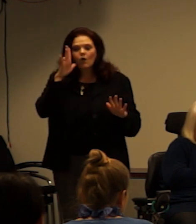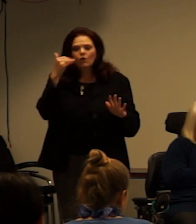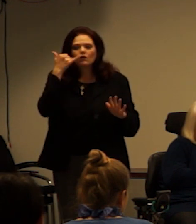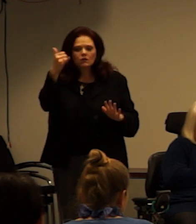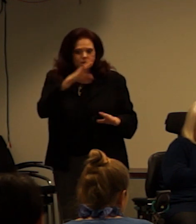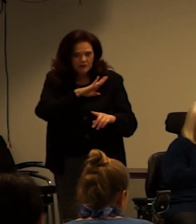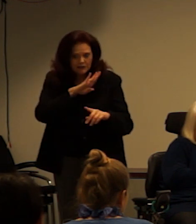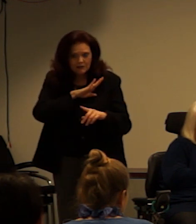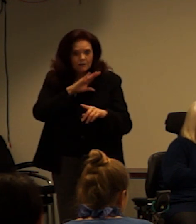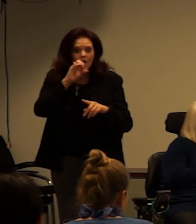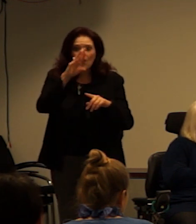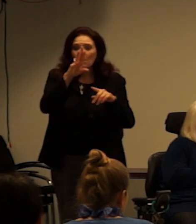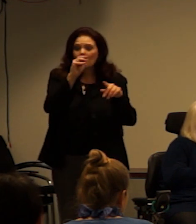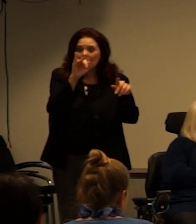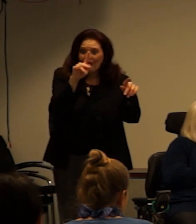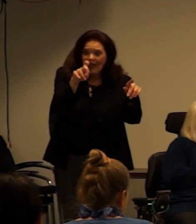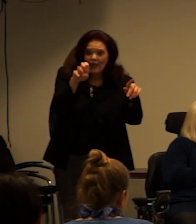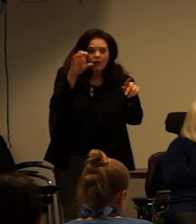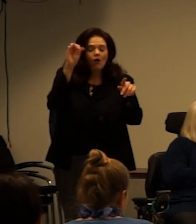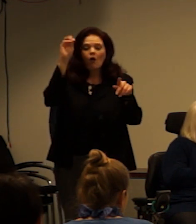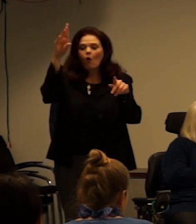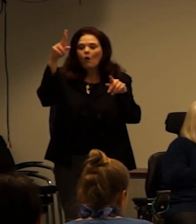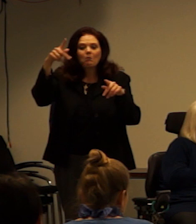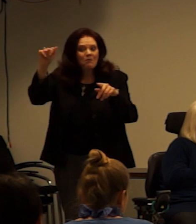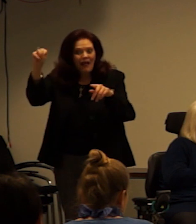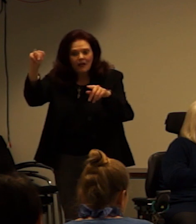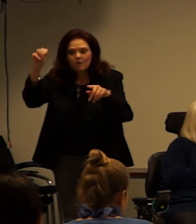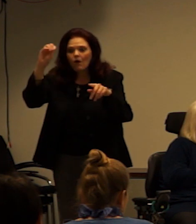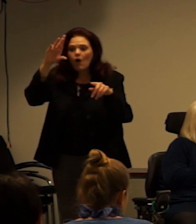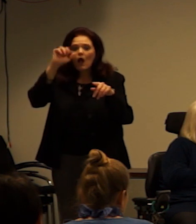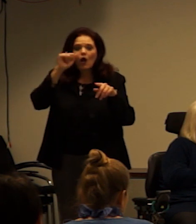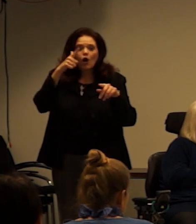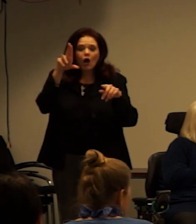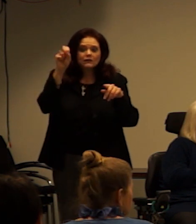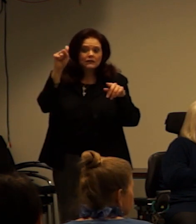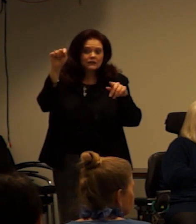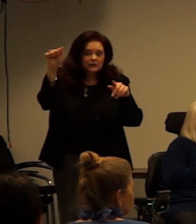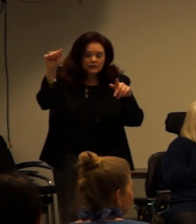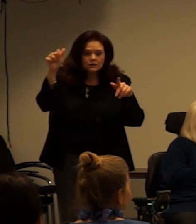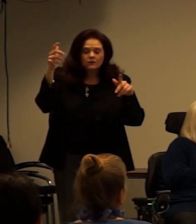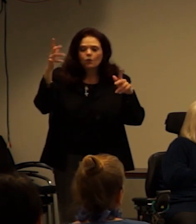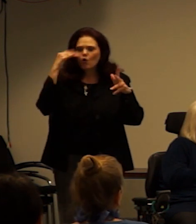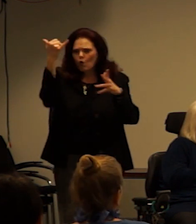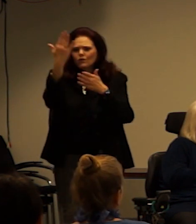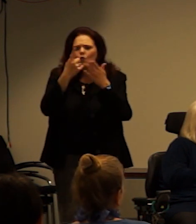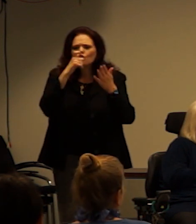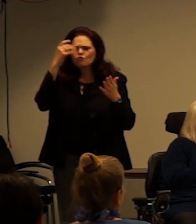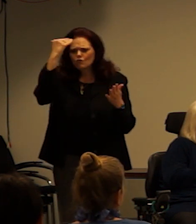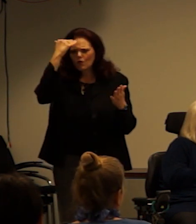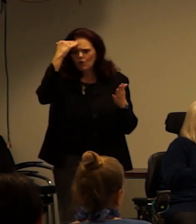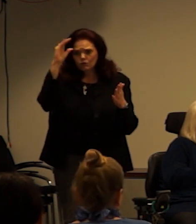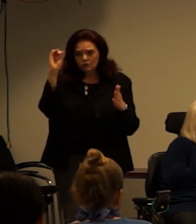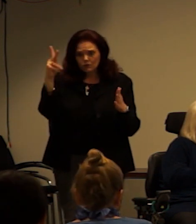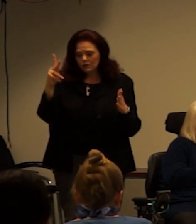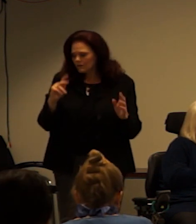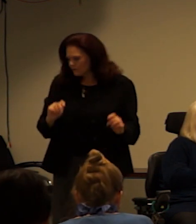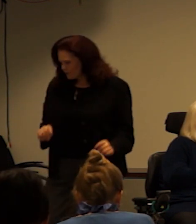call Ben or Mike or Pam or Augusta, or I'm gonna call somebody who knows,